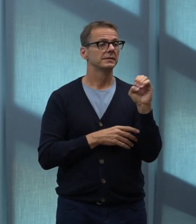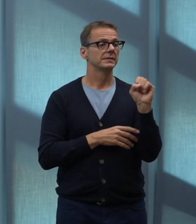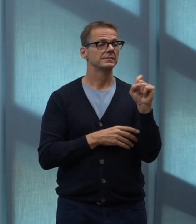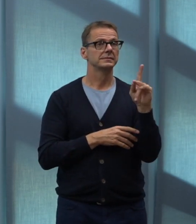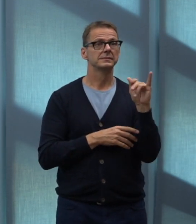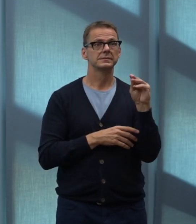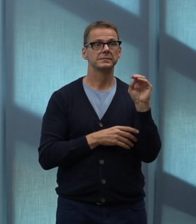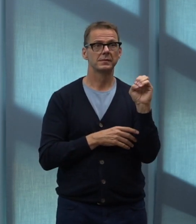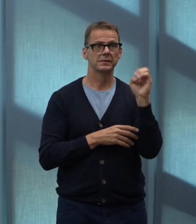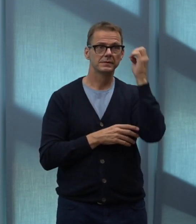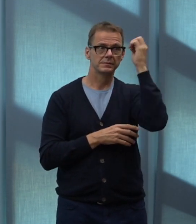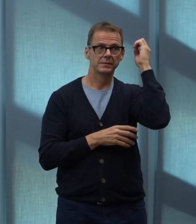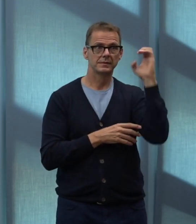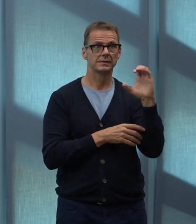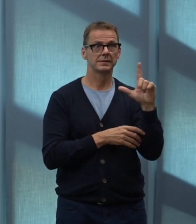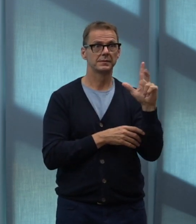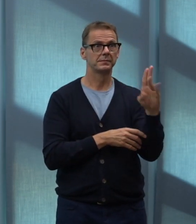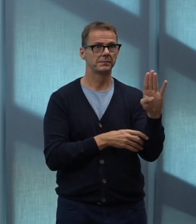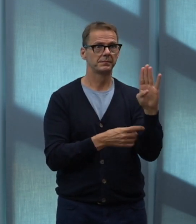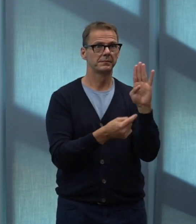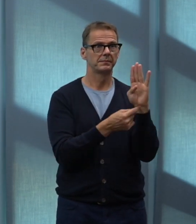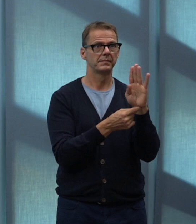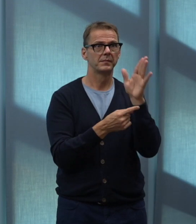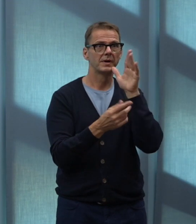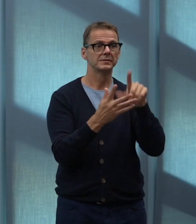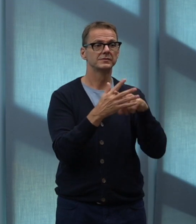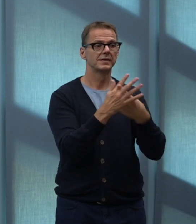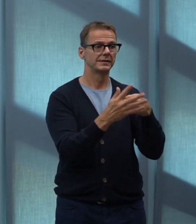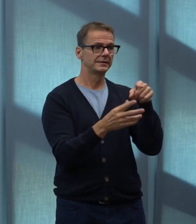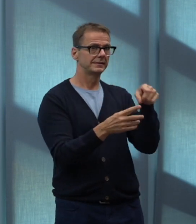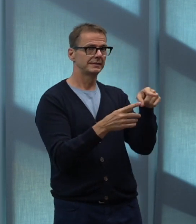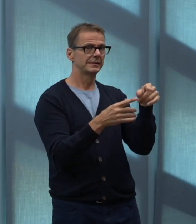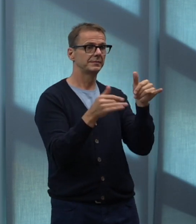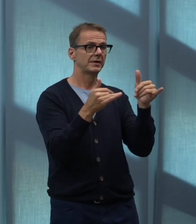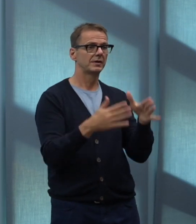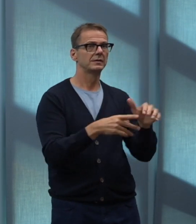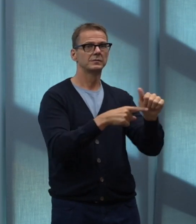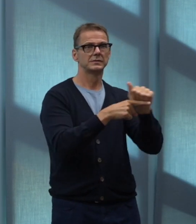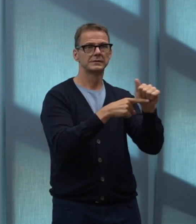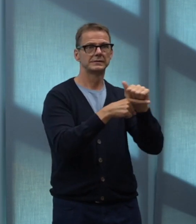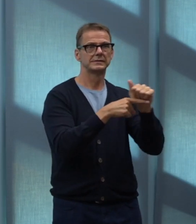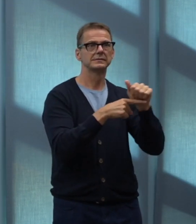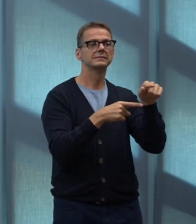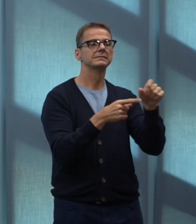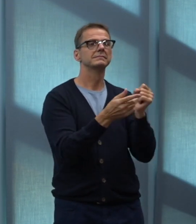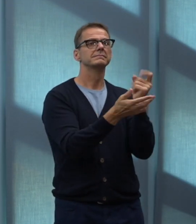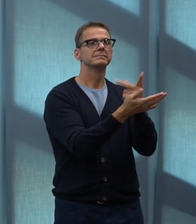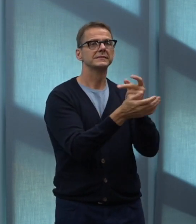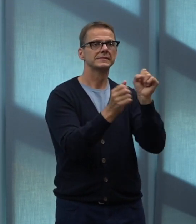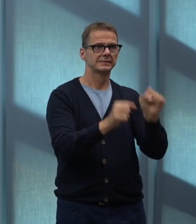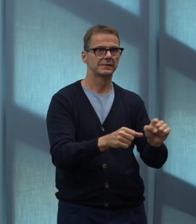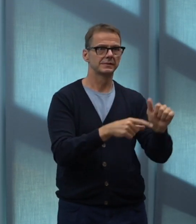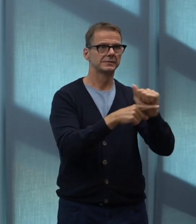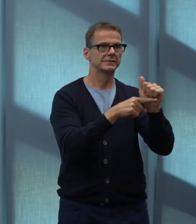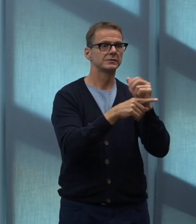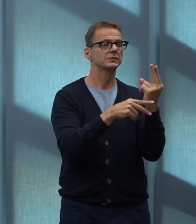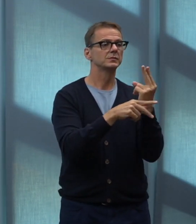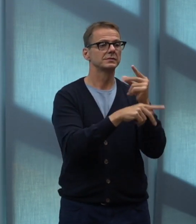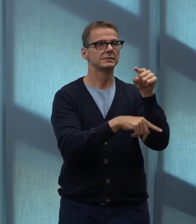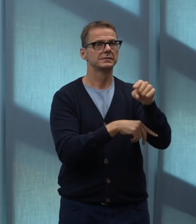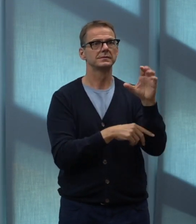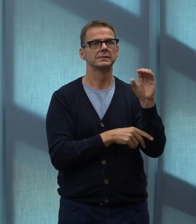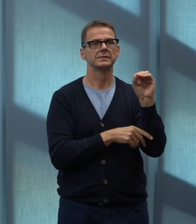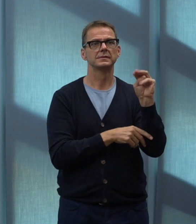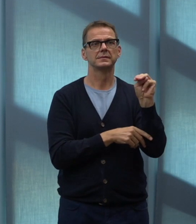guided by Alberta Health and Alberta Health Services, but continuing to monitor, and Dr. Sikora shared some good